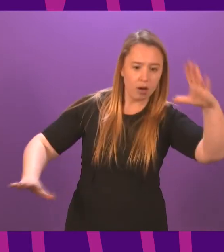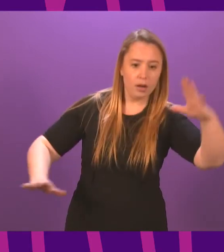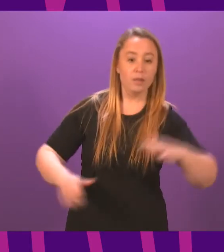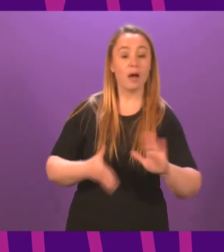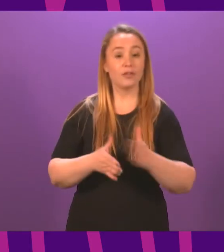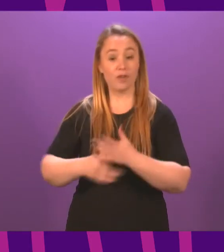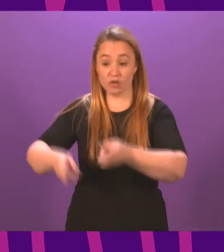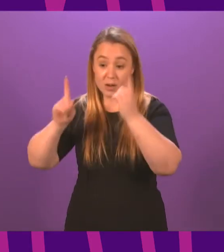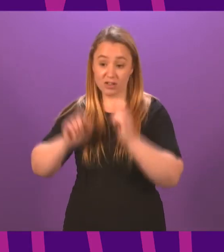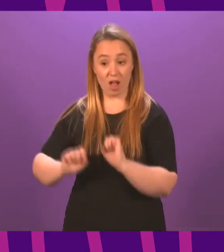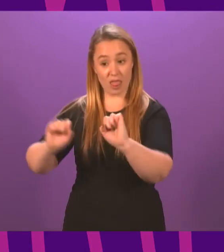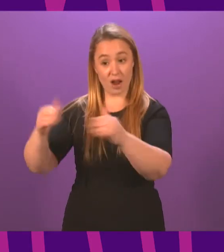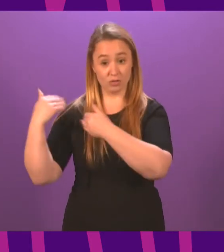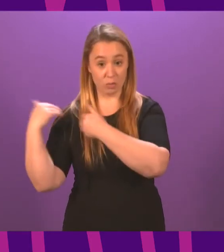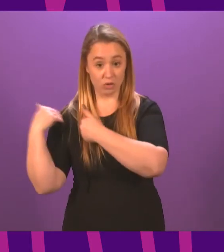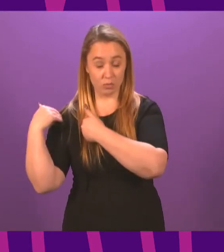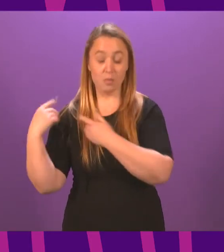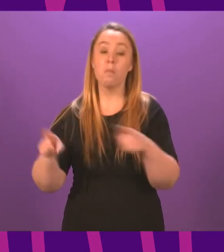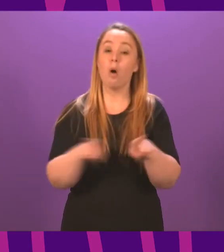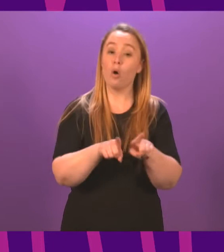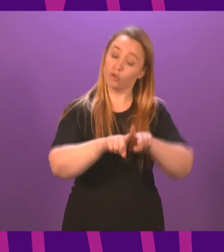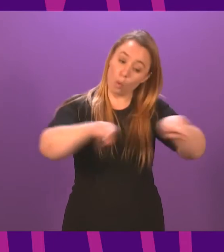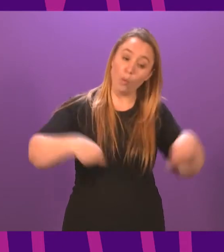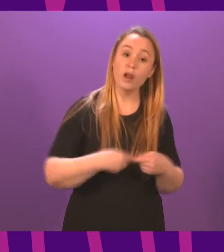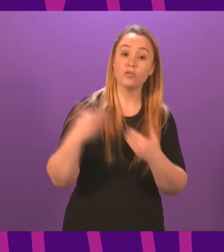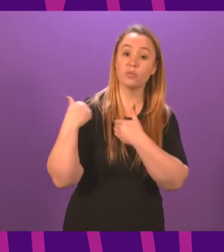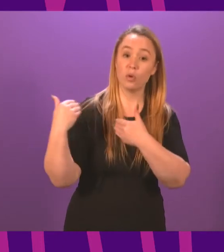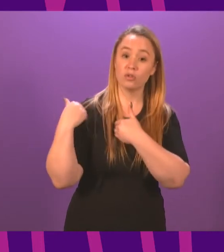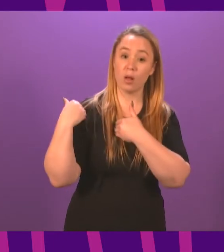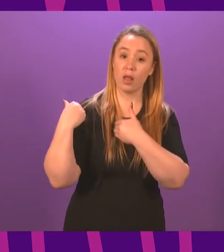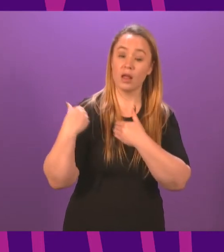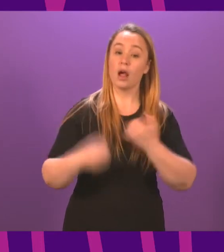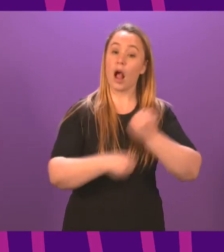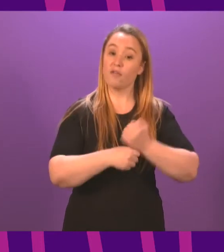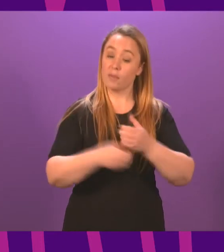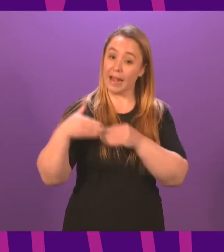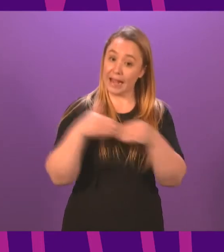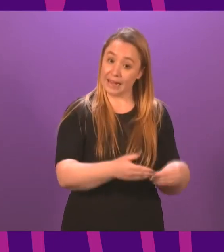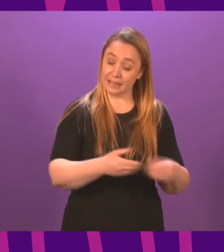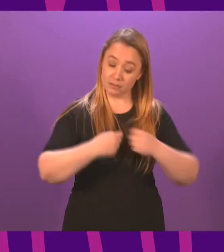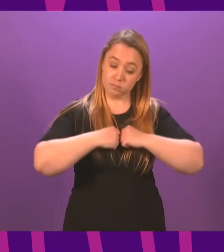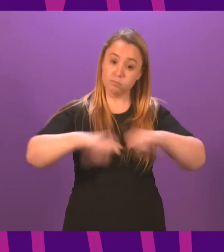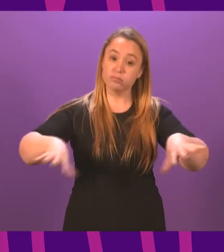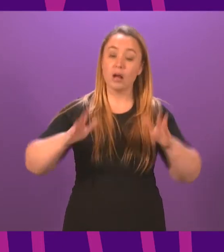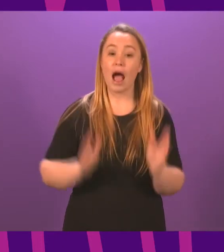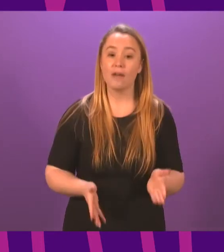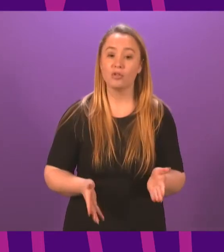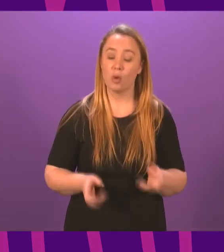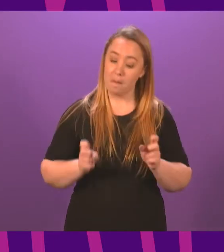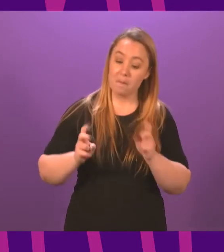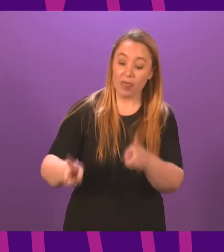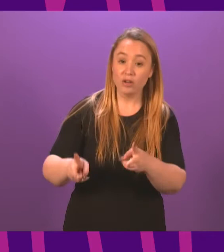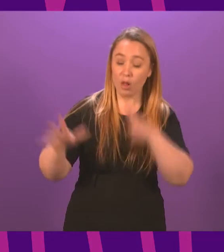job, that's all of our jobs. We've got a duty to share the government guidance, we've got a duty to scrutinise and challenge the methodology,